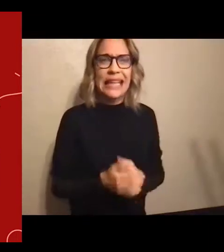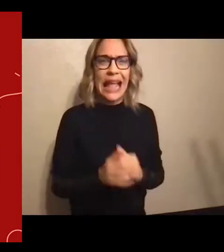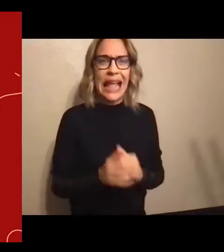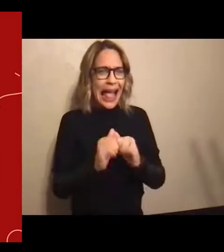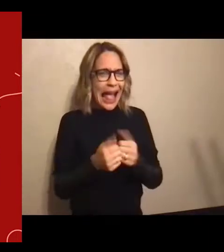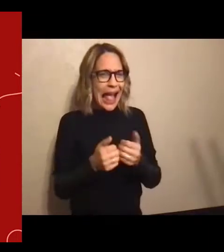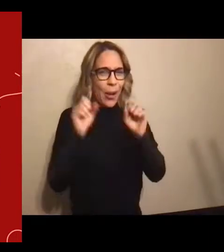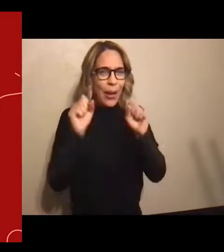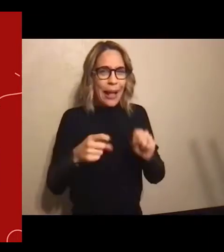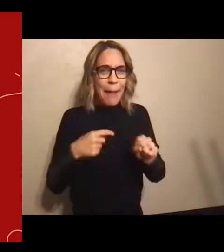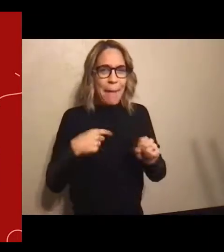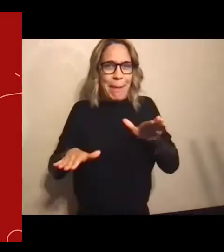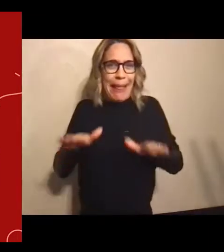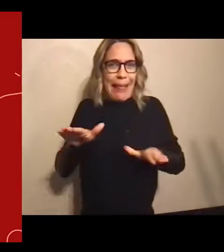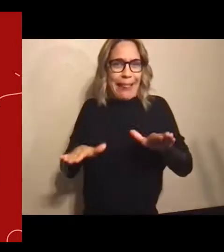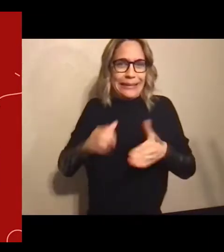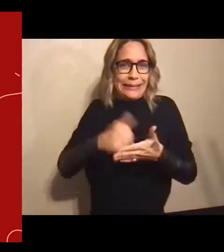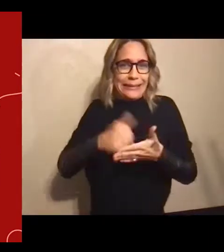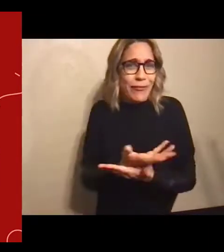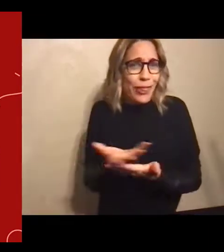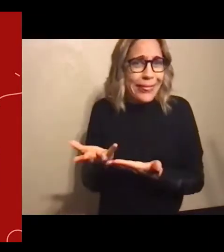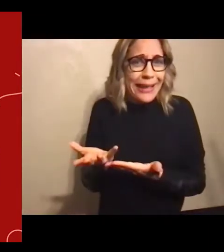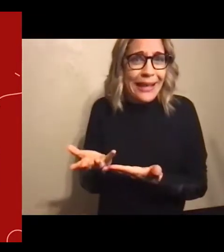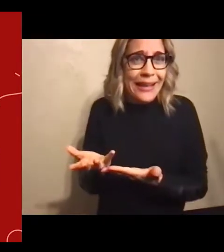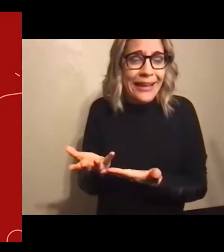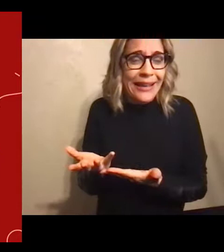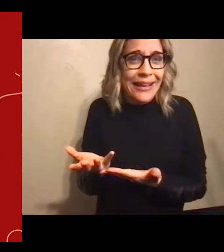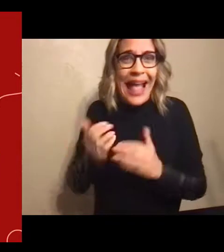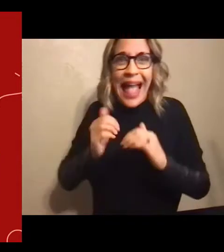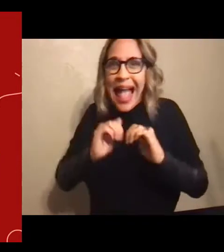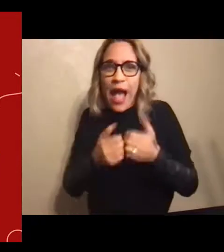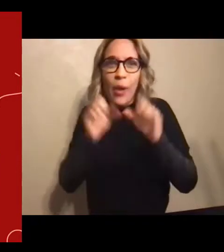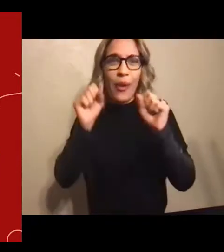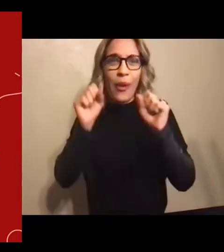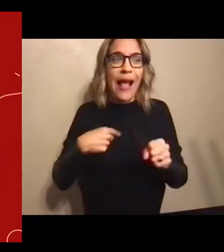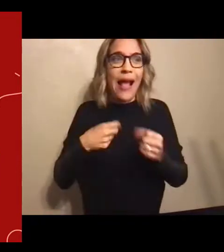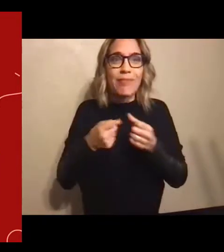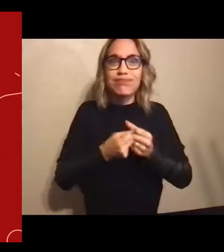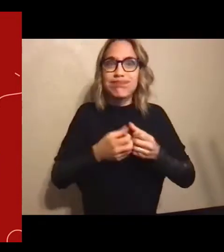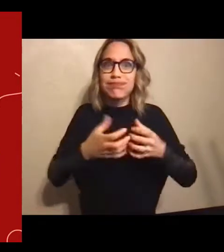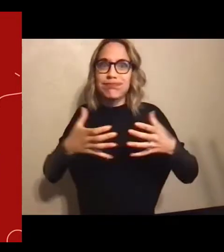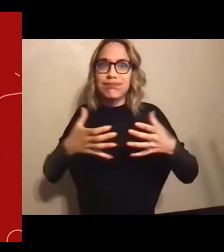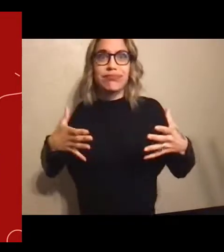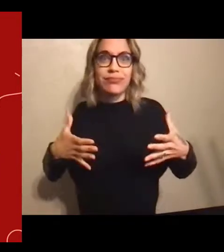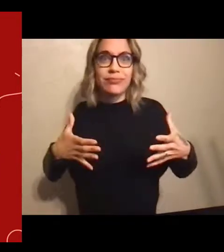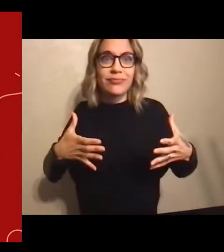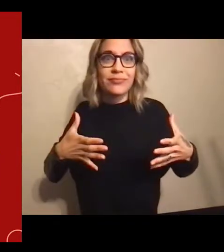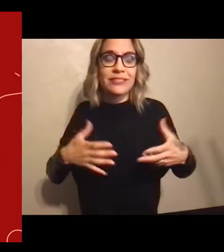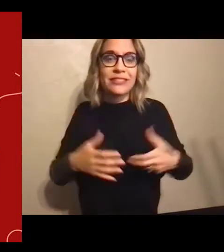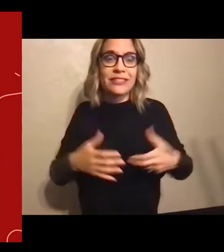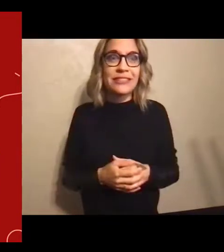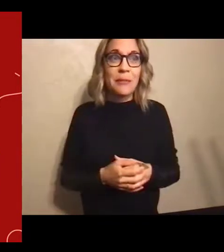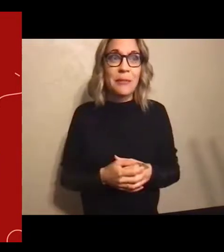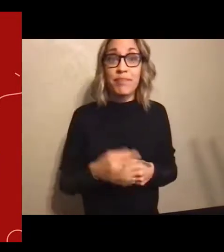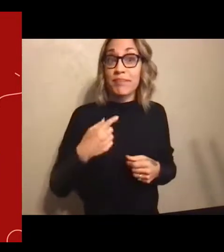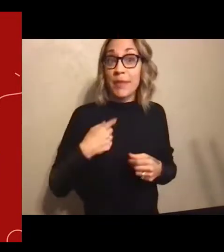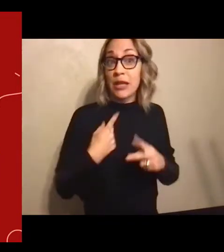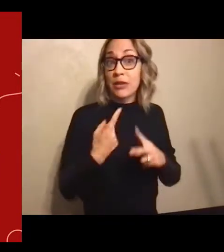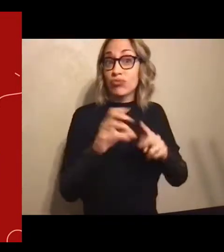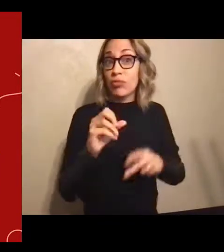my team is as successful as possible, and I have to balance it all.